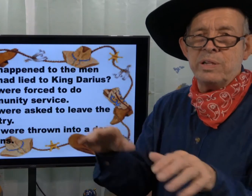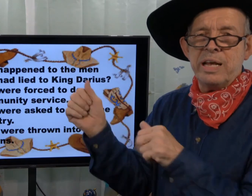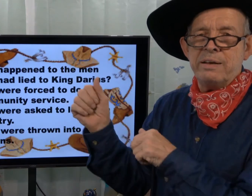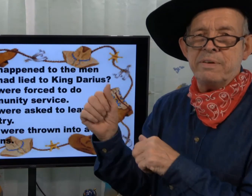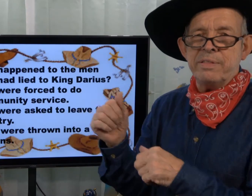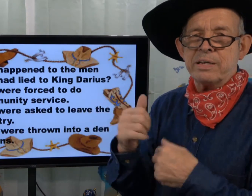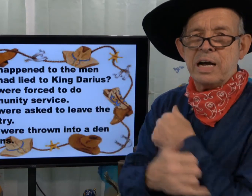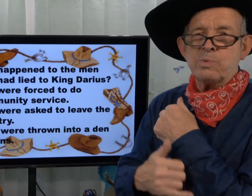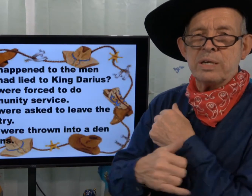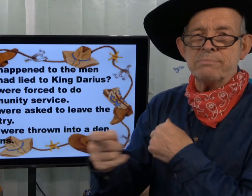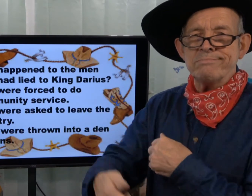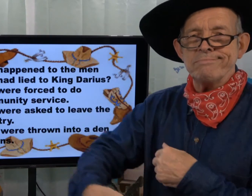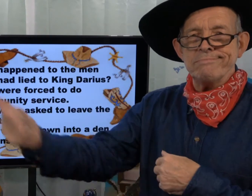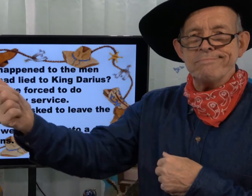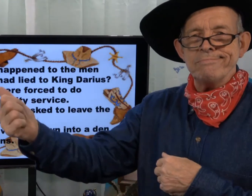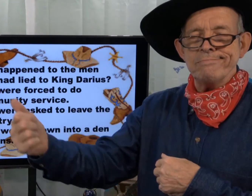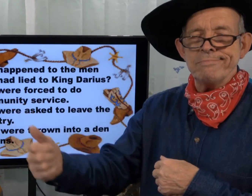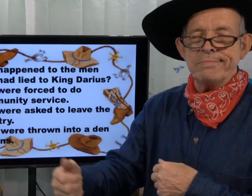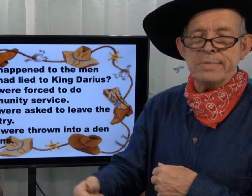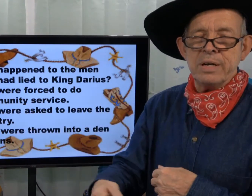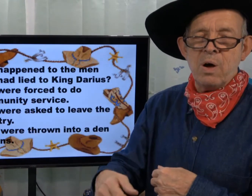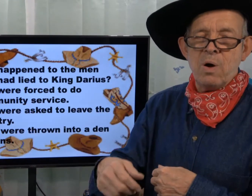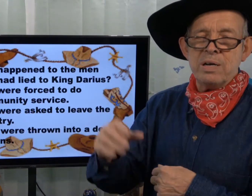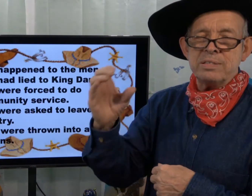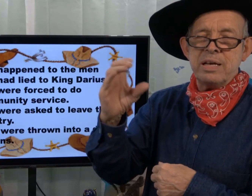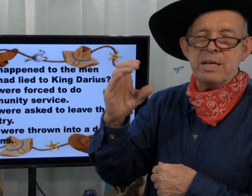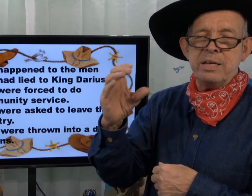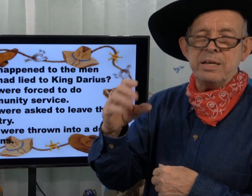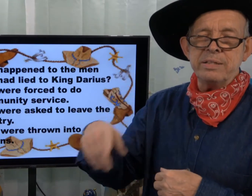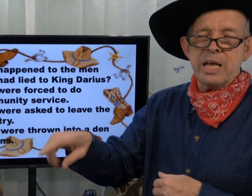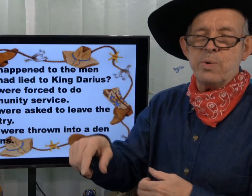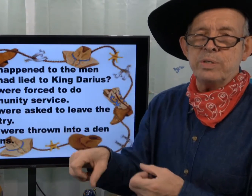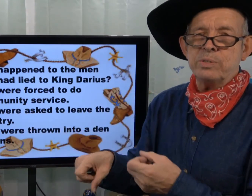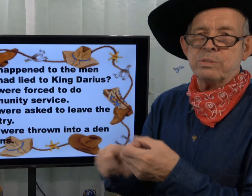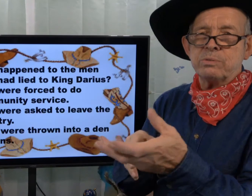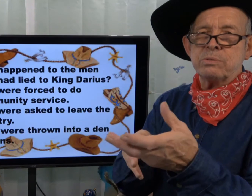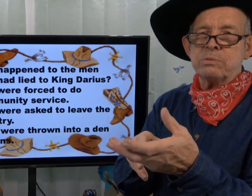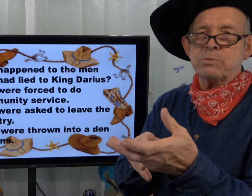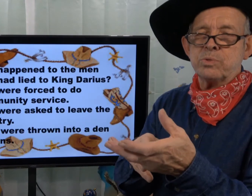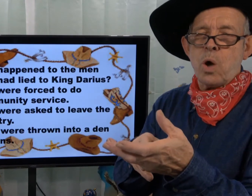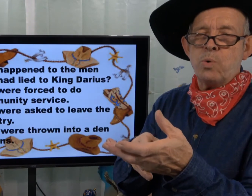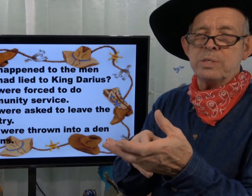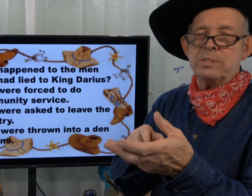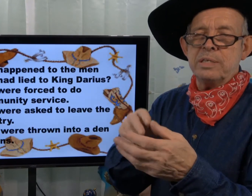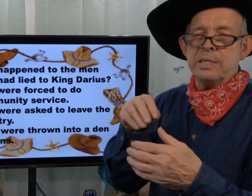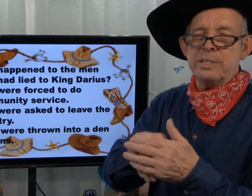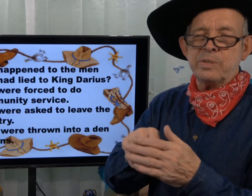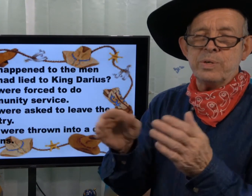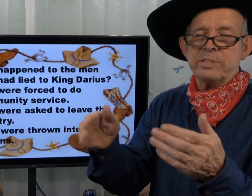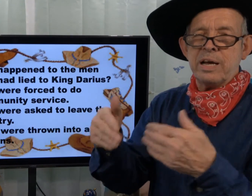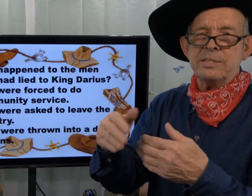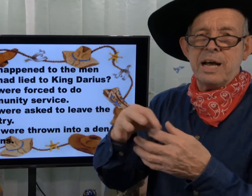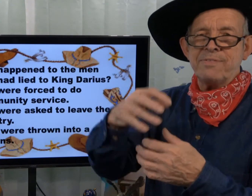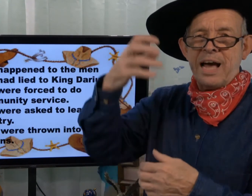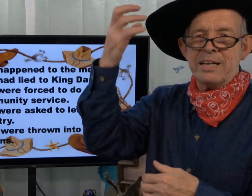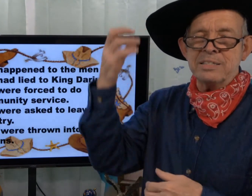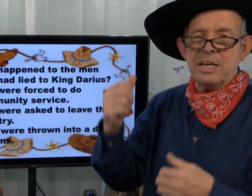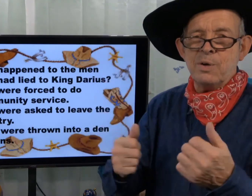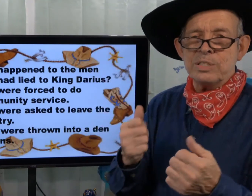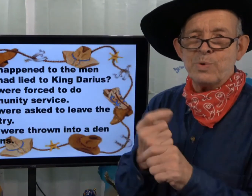leave the country. Or C, they were thrown into a death of lion. What's my